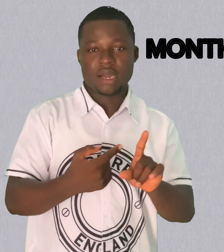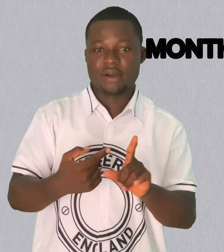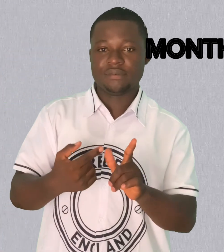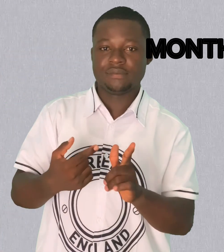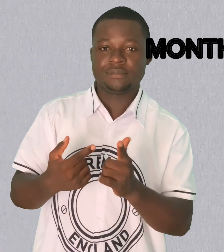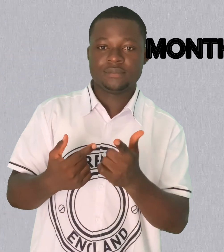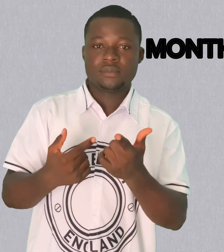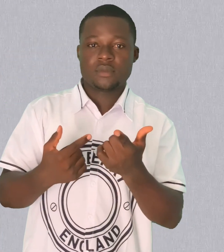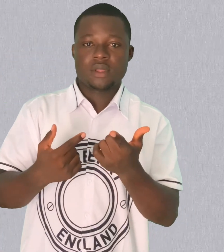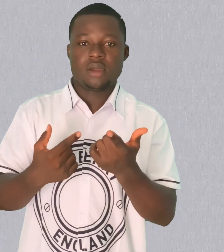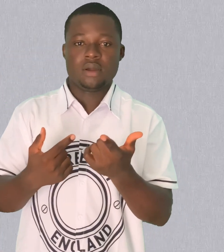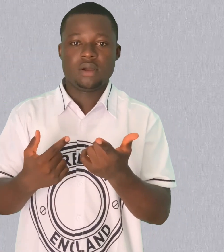have